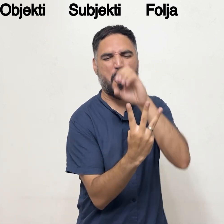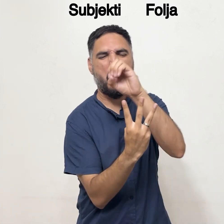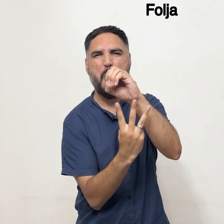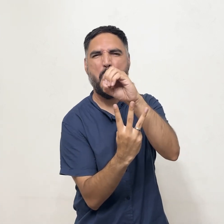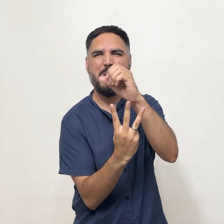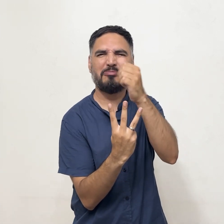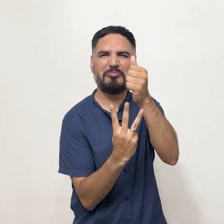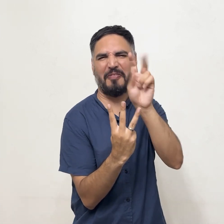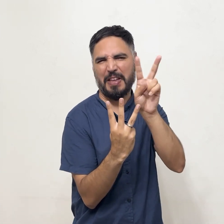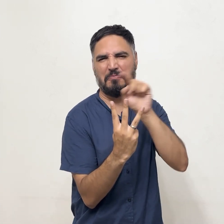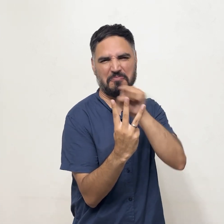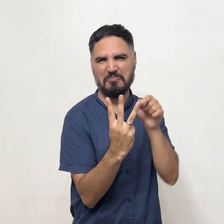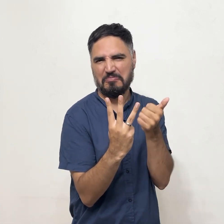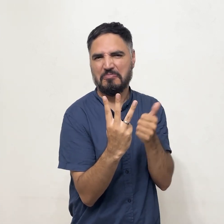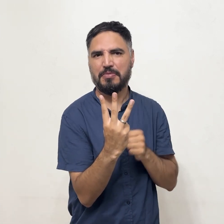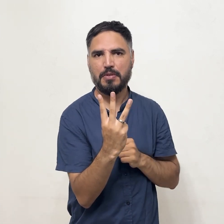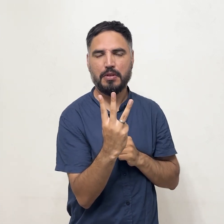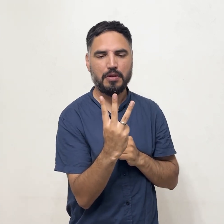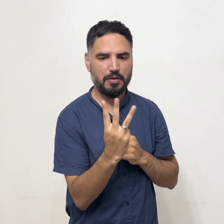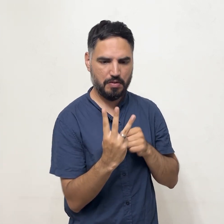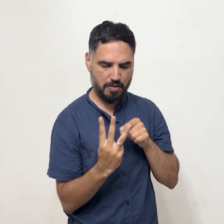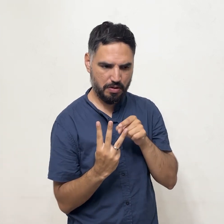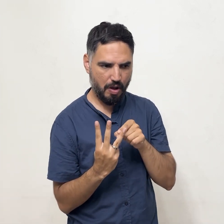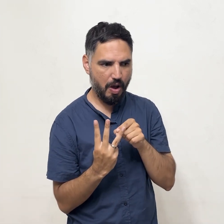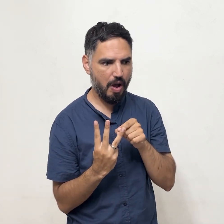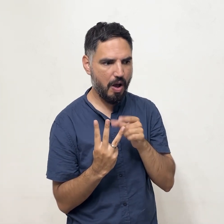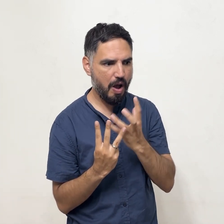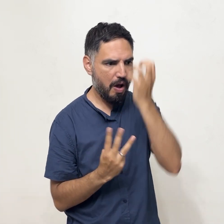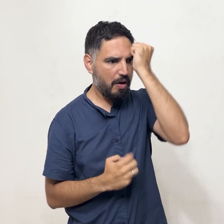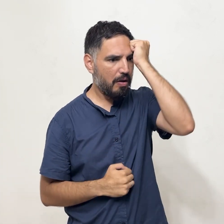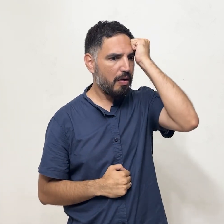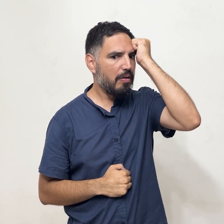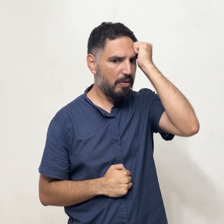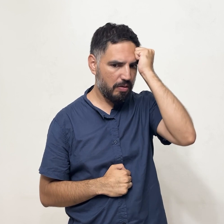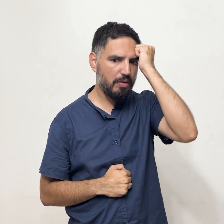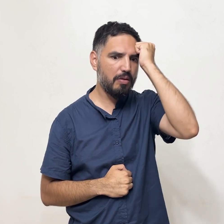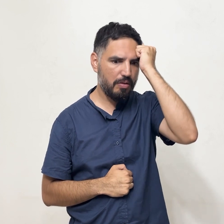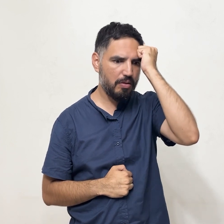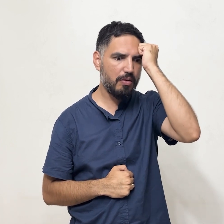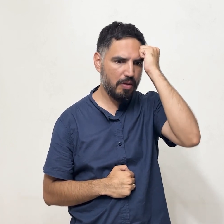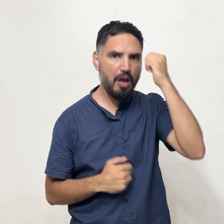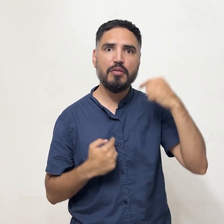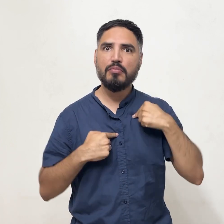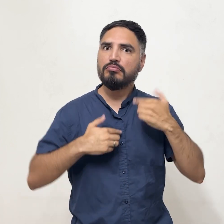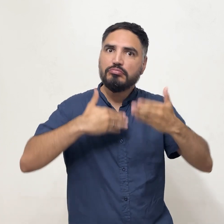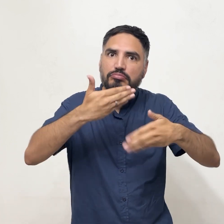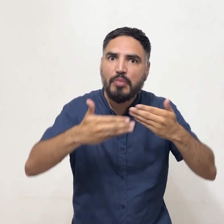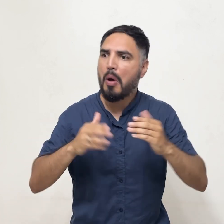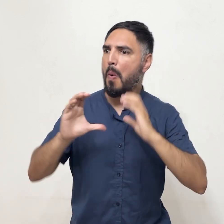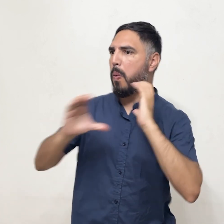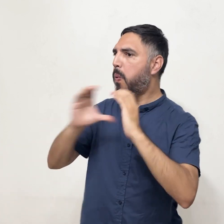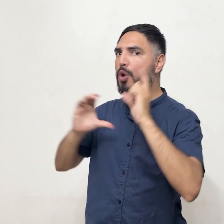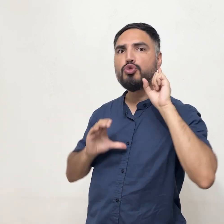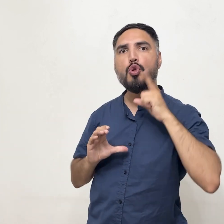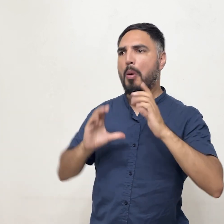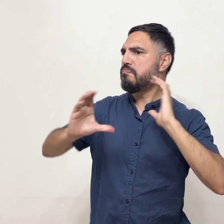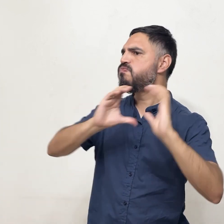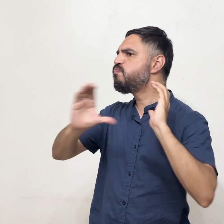it simpler, let's stick with OSB. So, I start applying that pattern with deaf people, communicating with